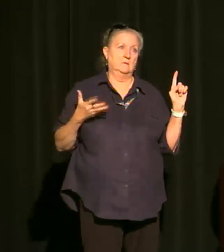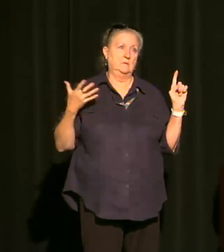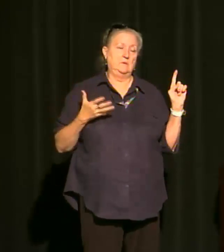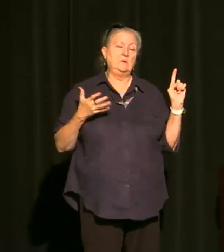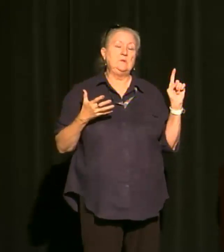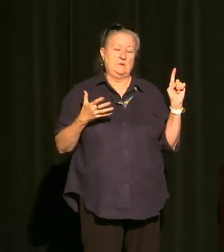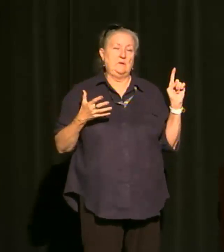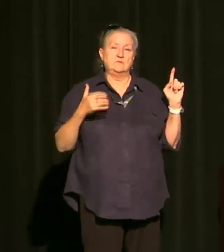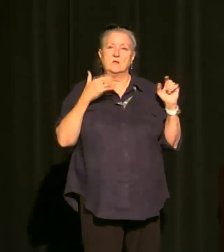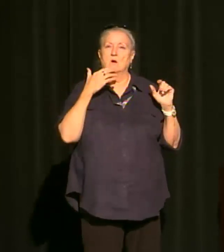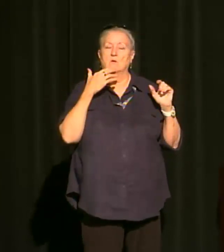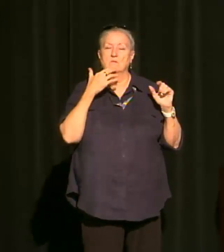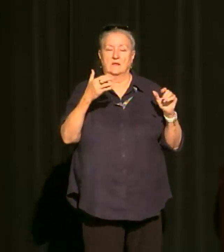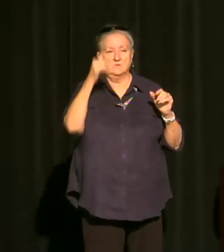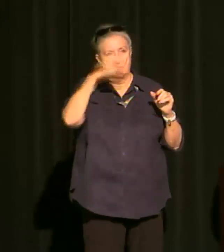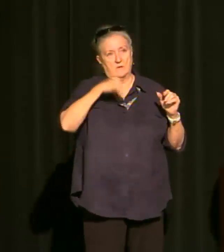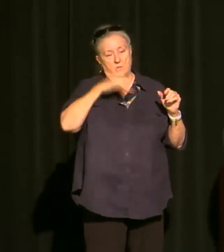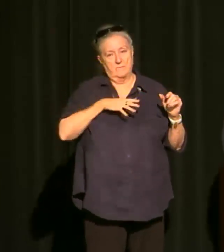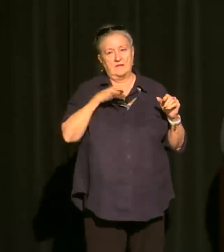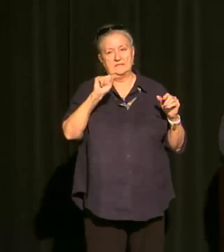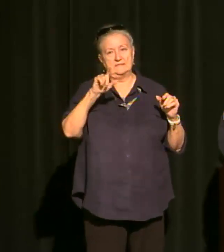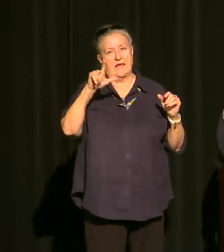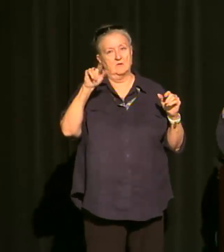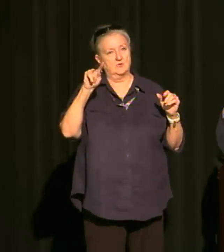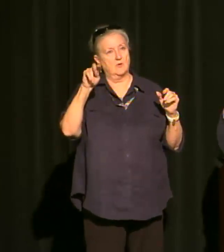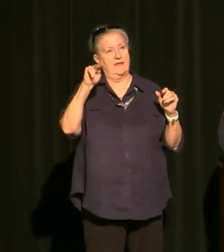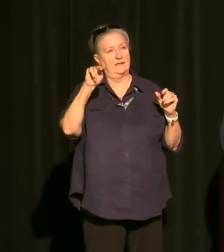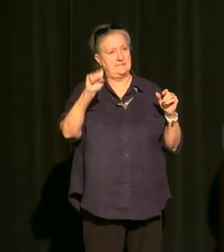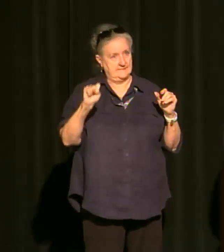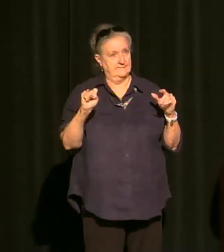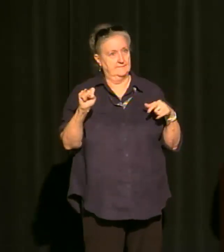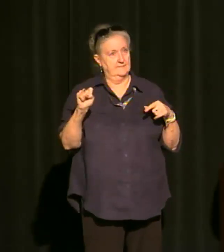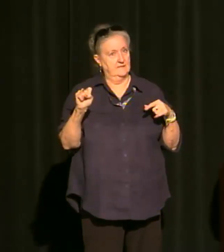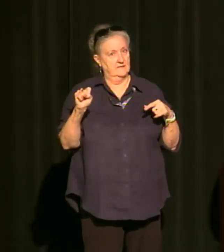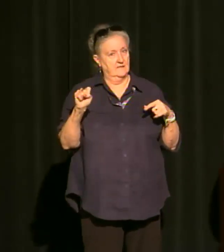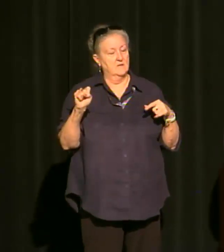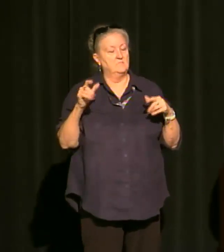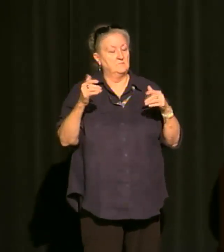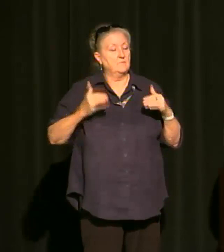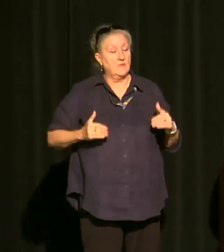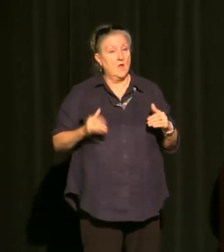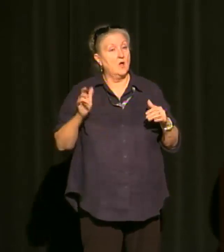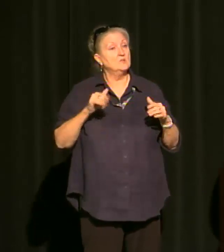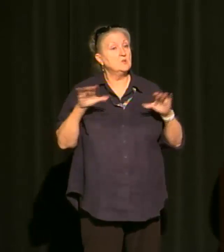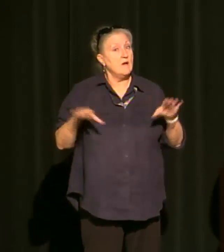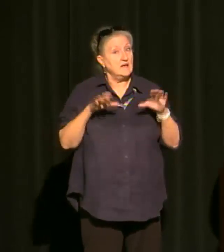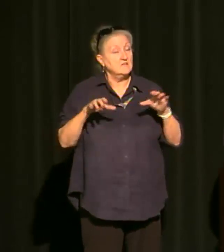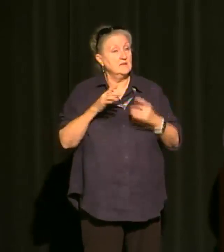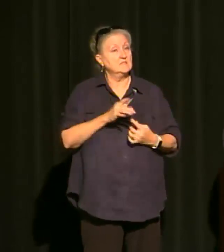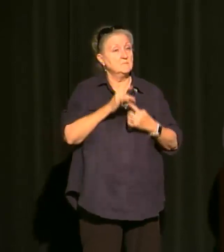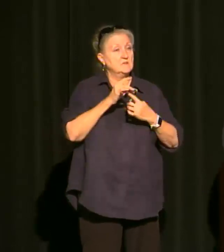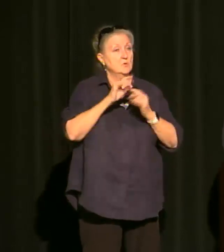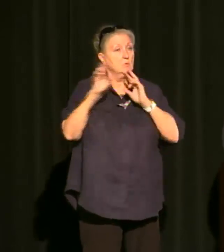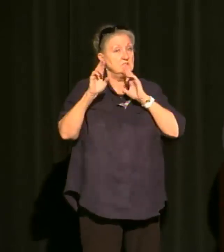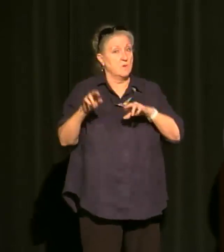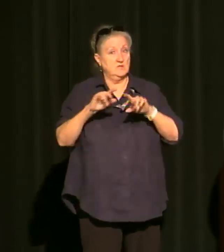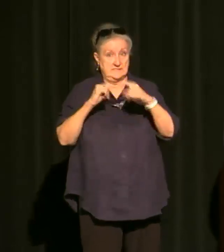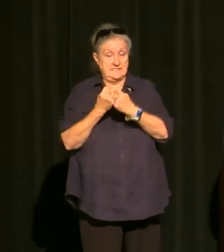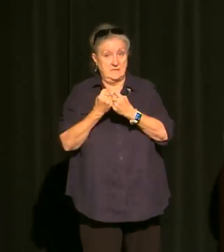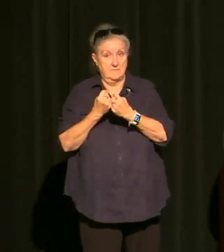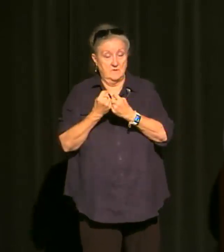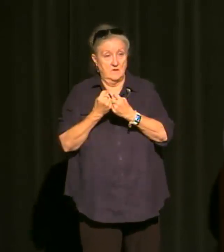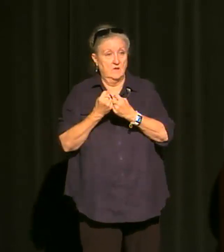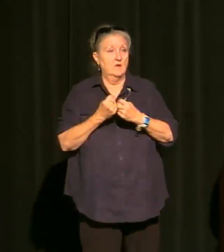been. So thank you to the men and women in Caltrans. We have also activated our special response team